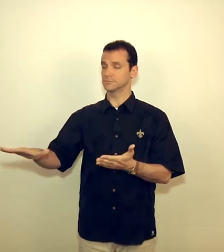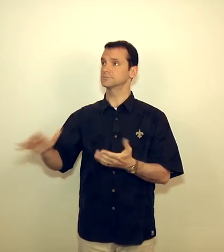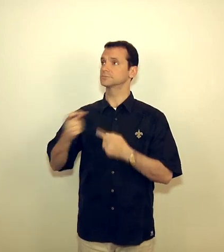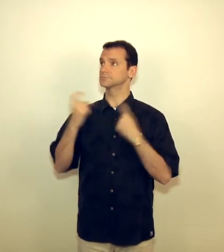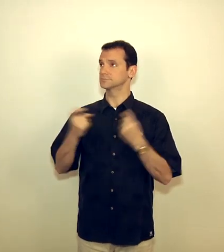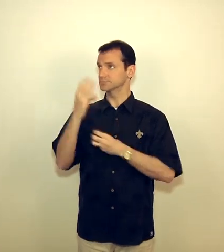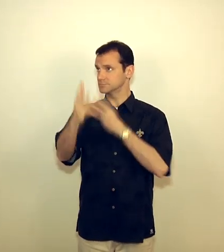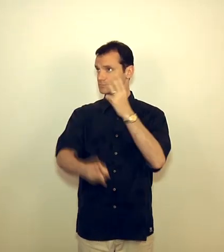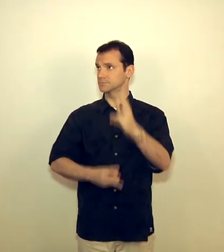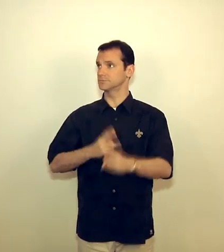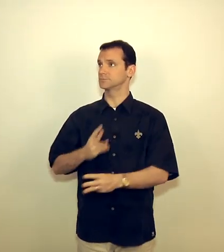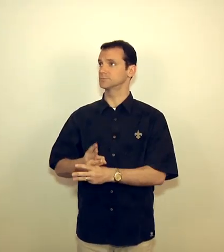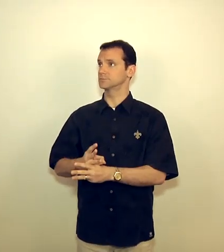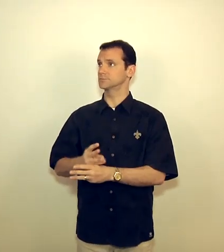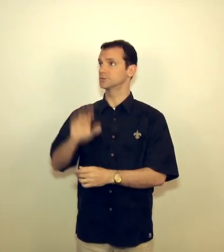away the sins of the world.